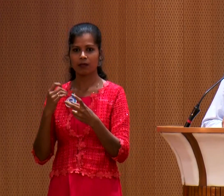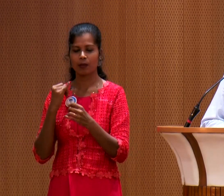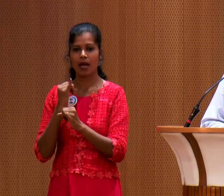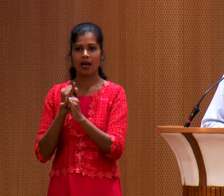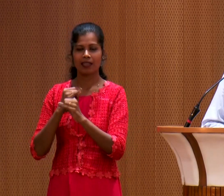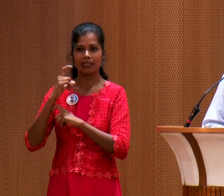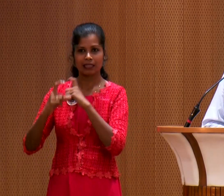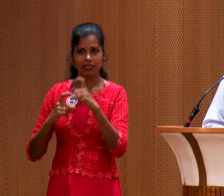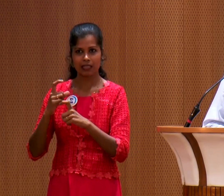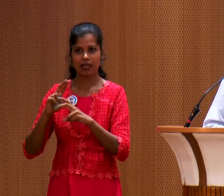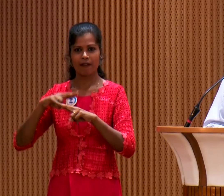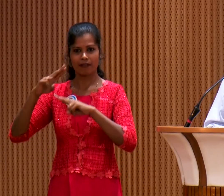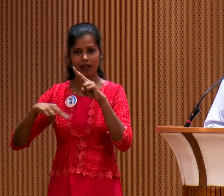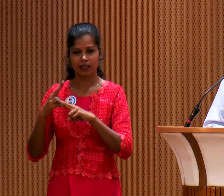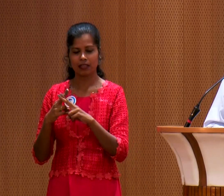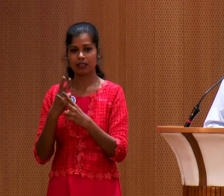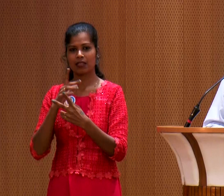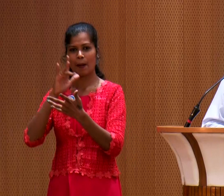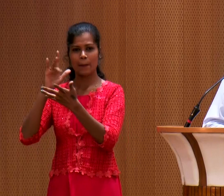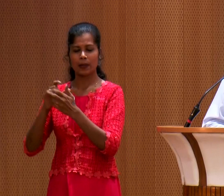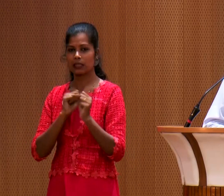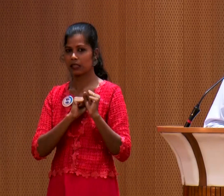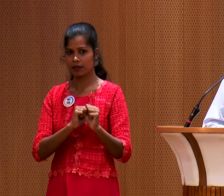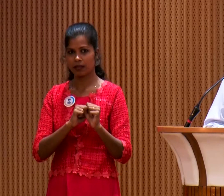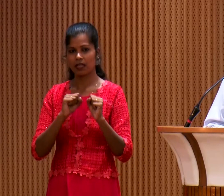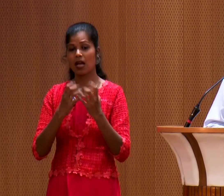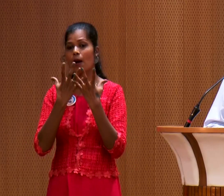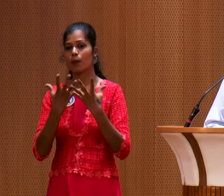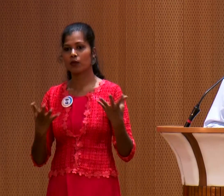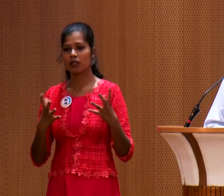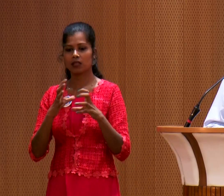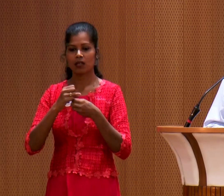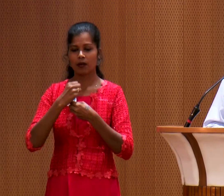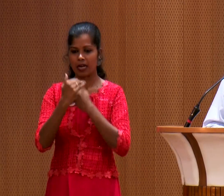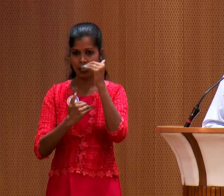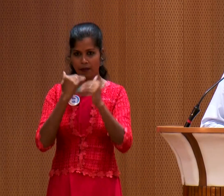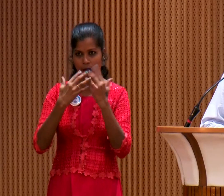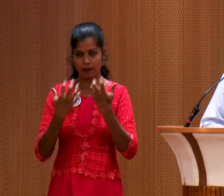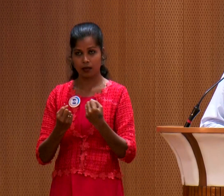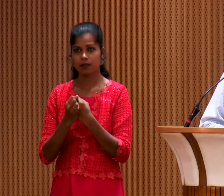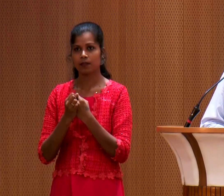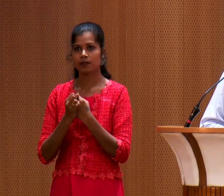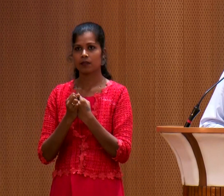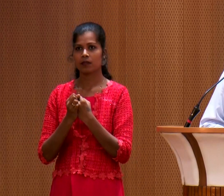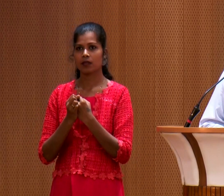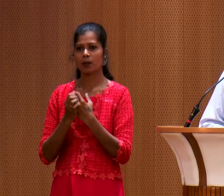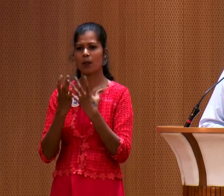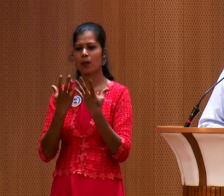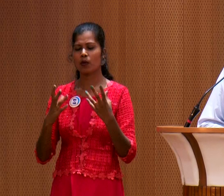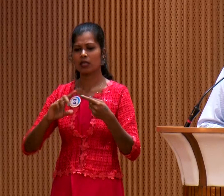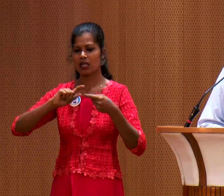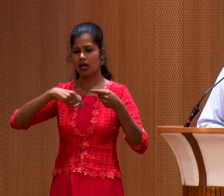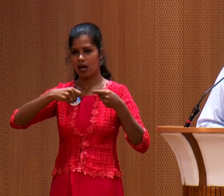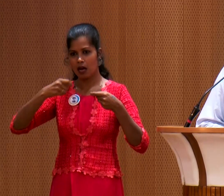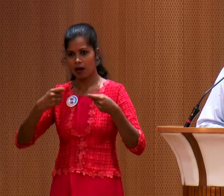high wages is difficult. Productivity has to improve. Production of coir